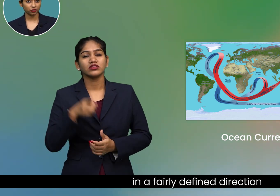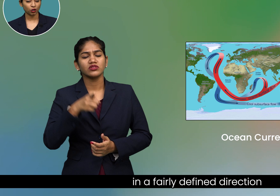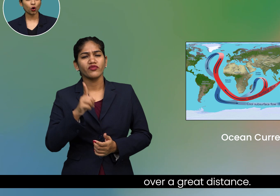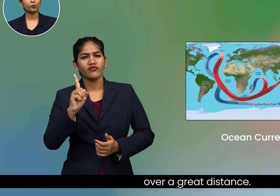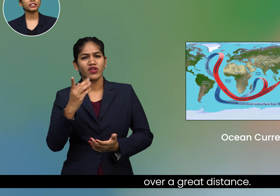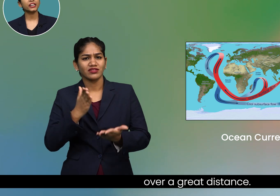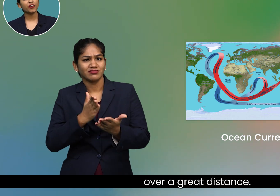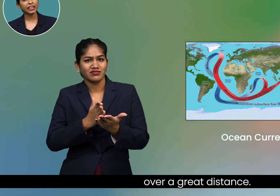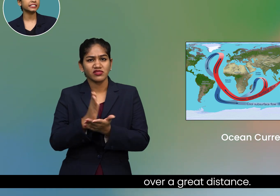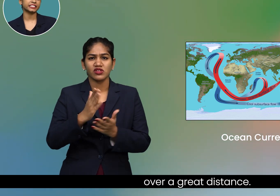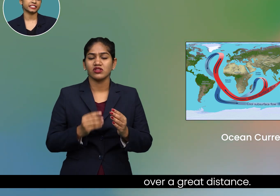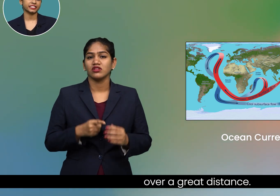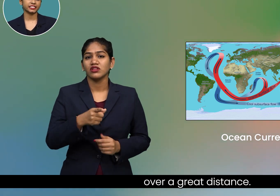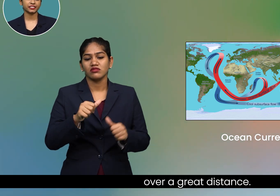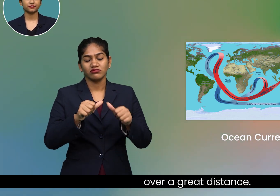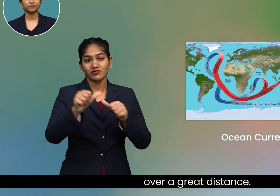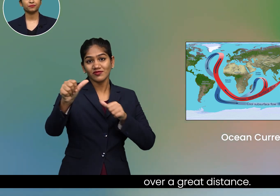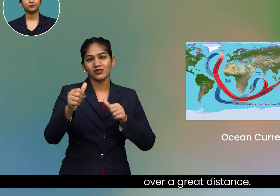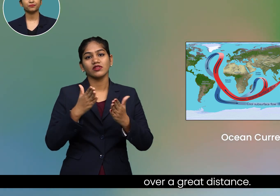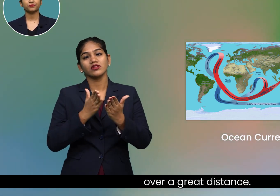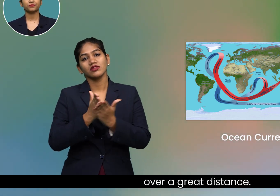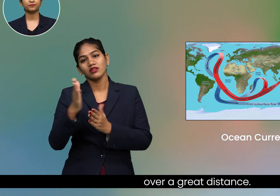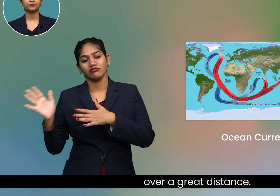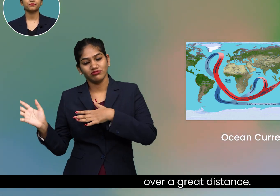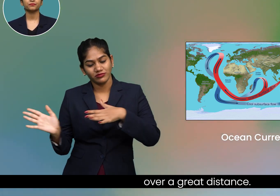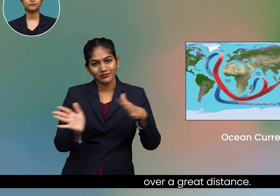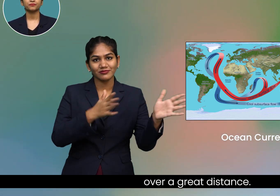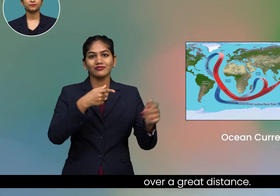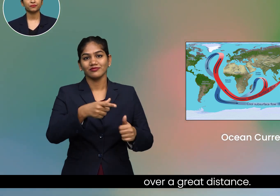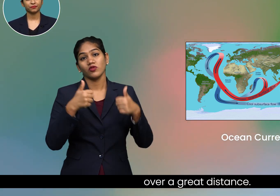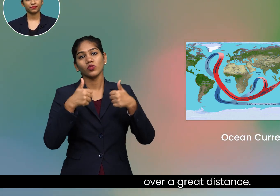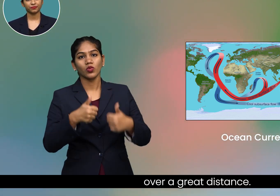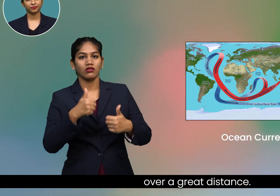direction over a great distance.